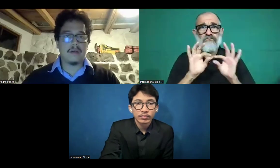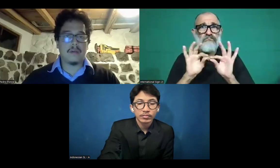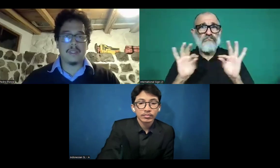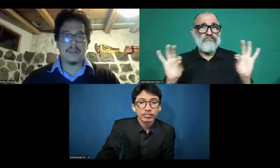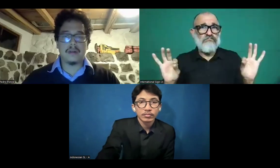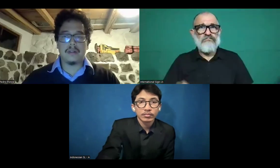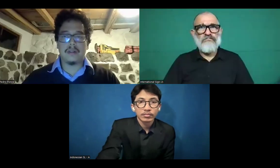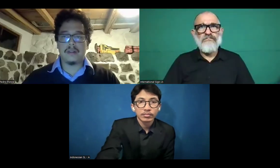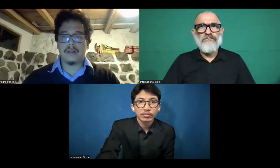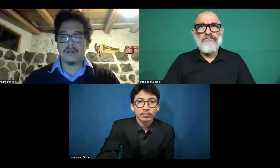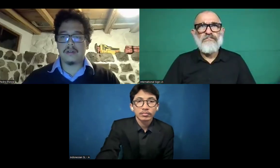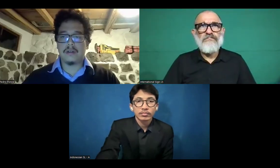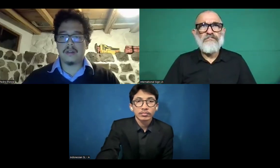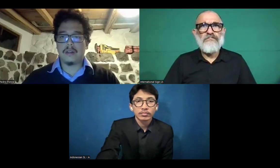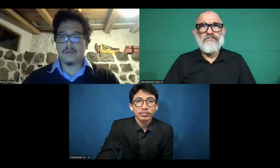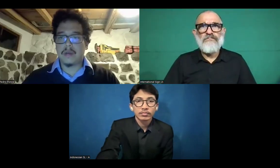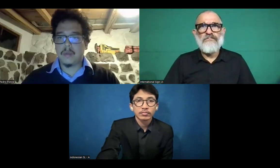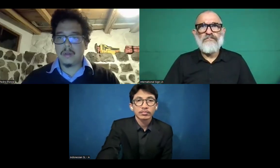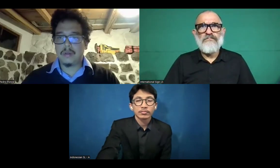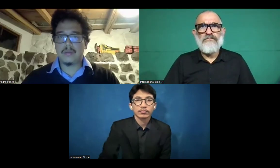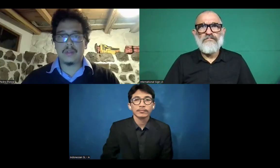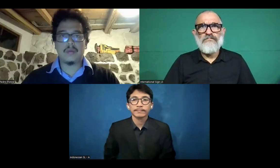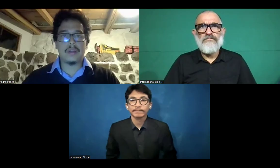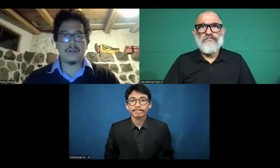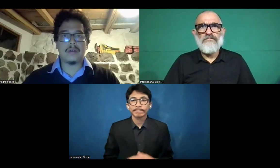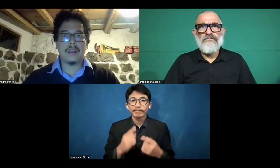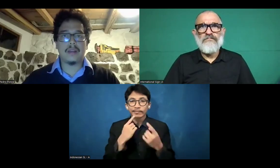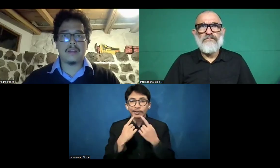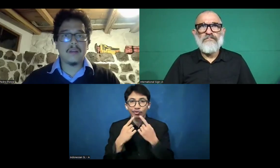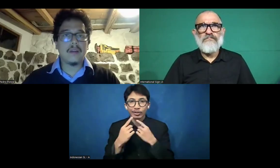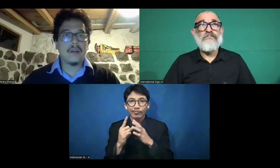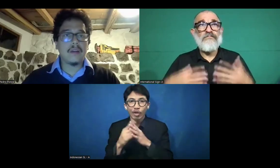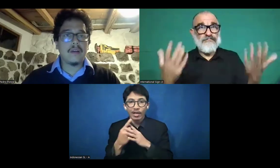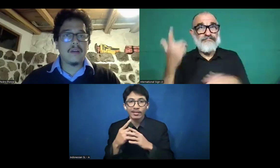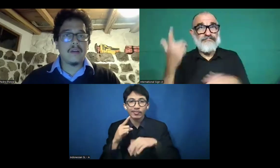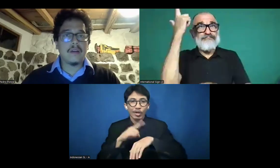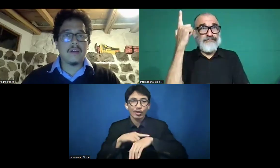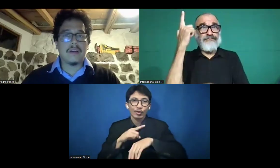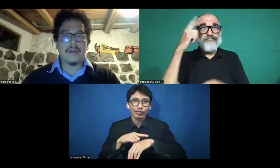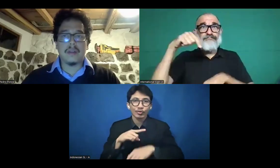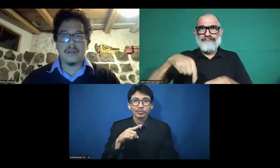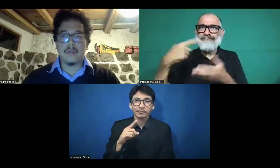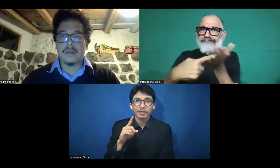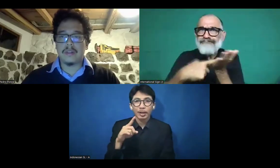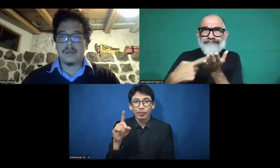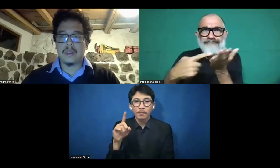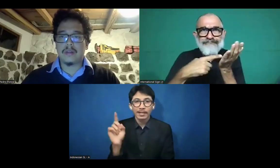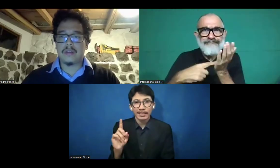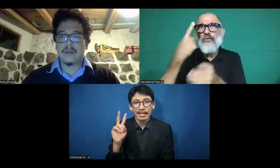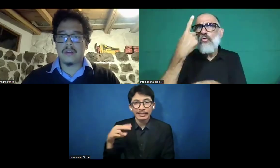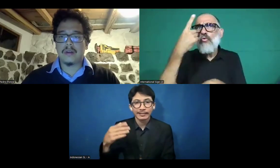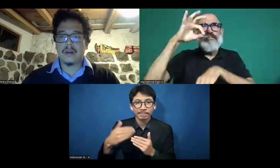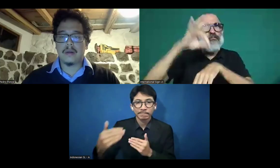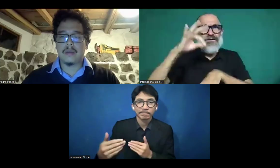I will be starting the discussion in 1 minute. Just want to make sure that all of the other